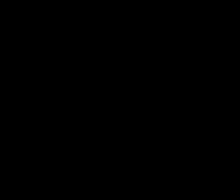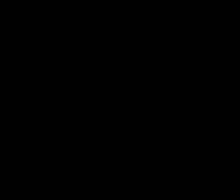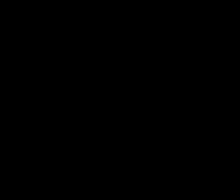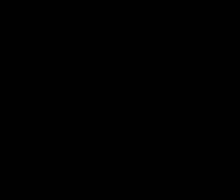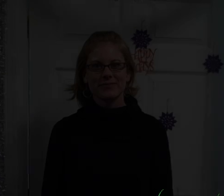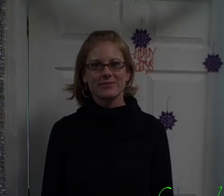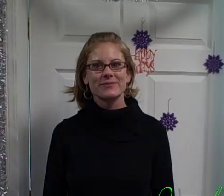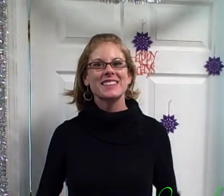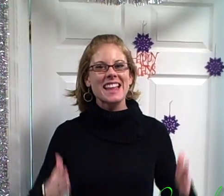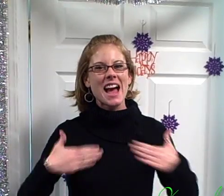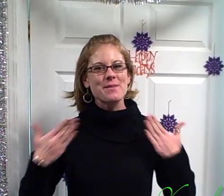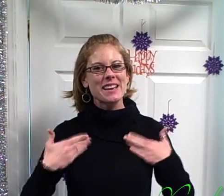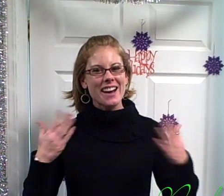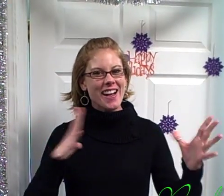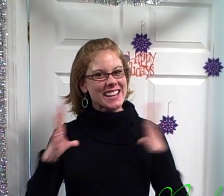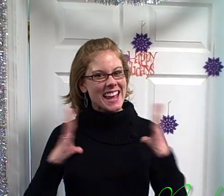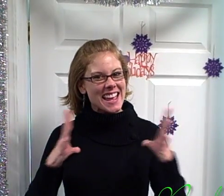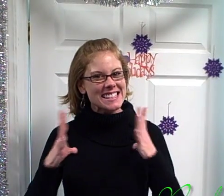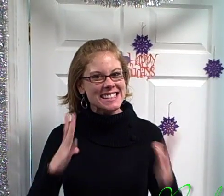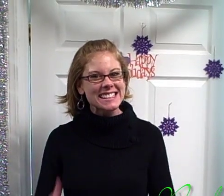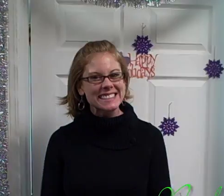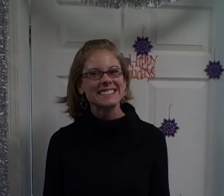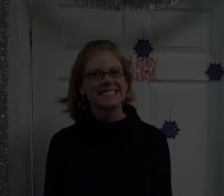Thank you for listening.